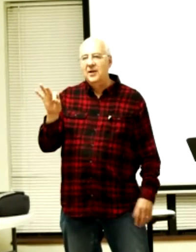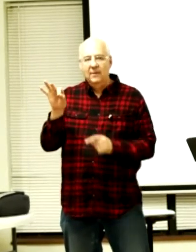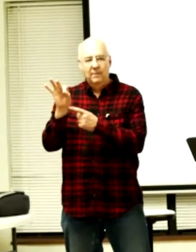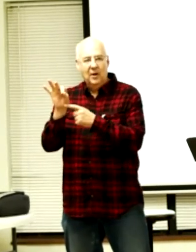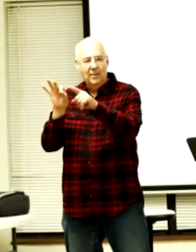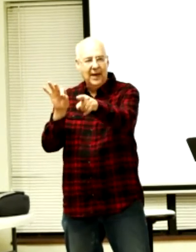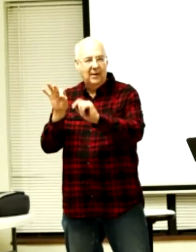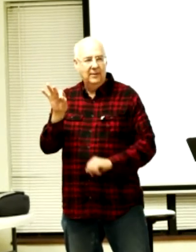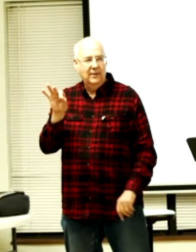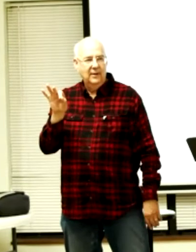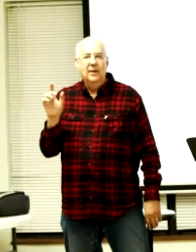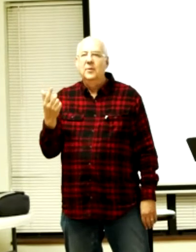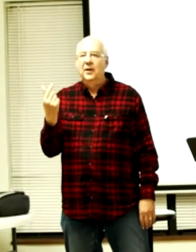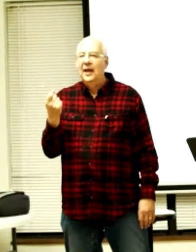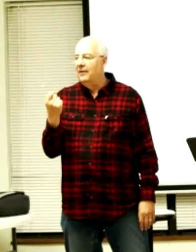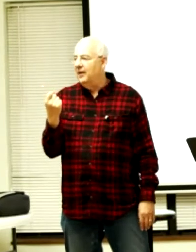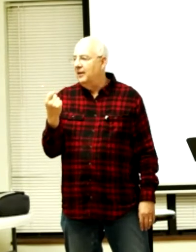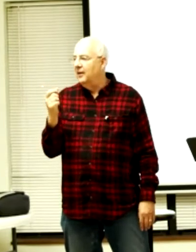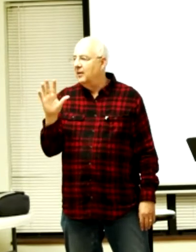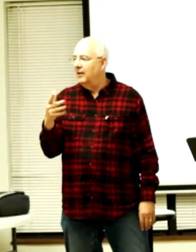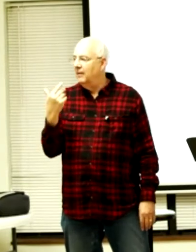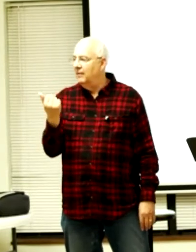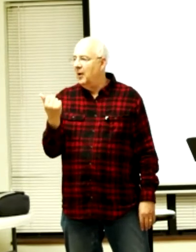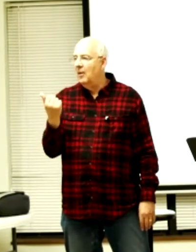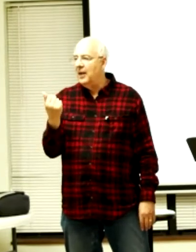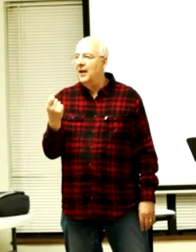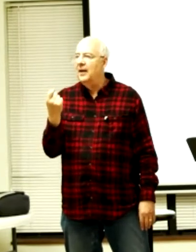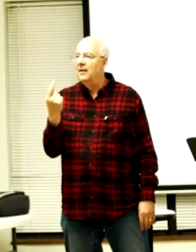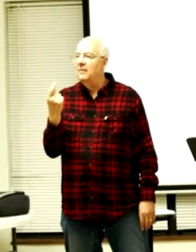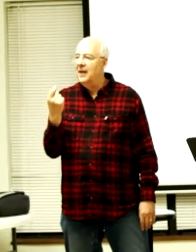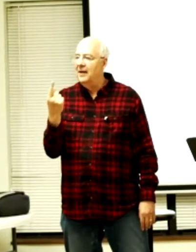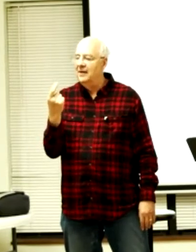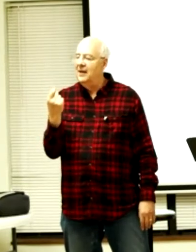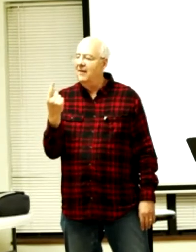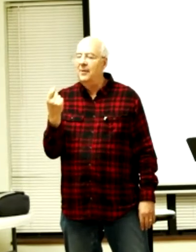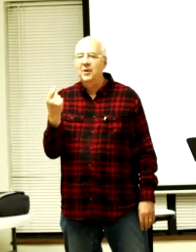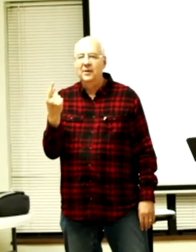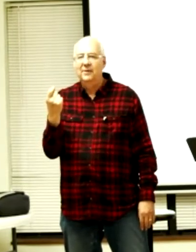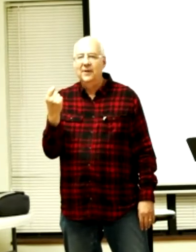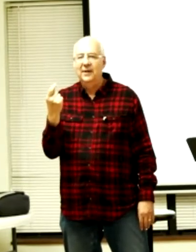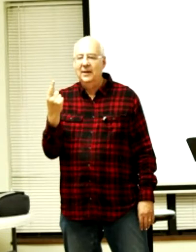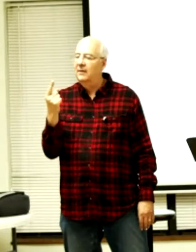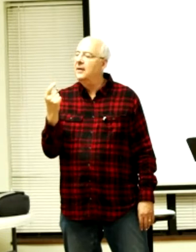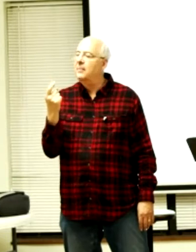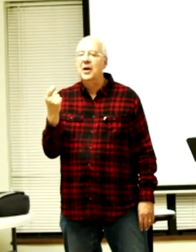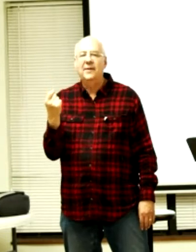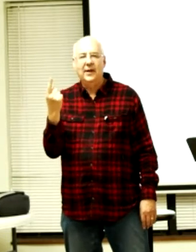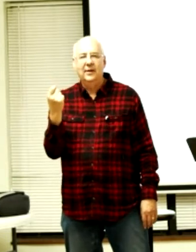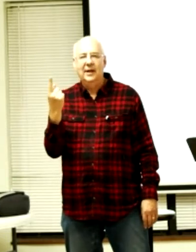you're palm out. With 11, you're going to palm in and flip your little finger, the pointing finger up,